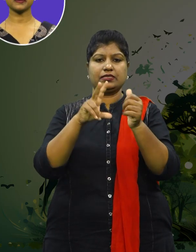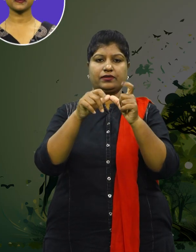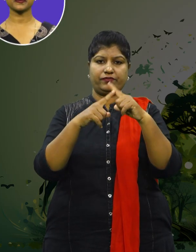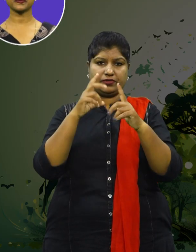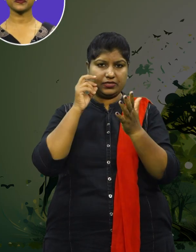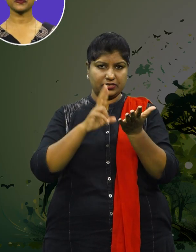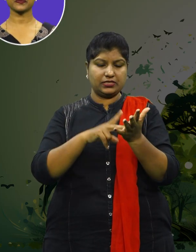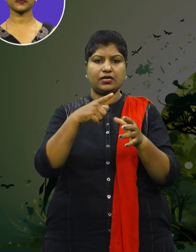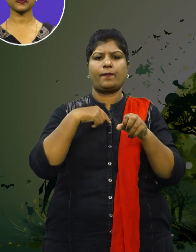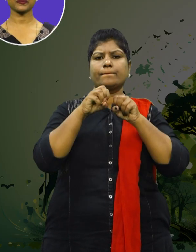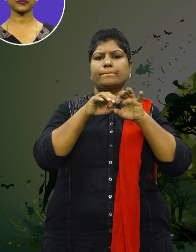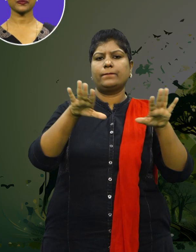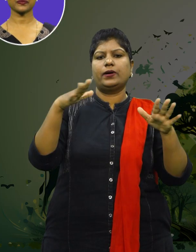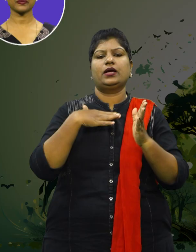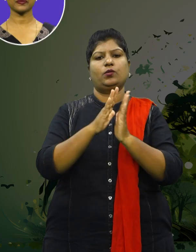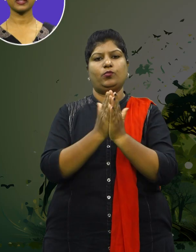book